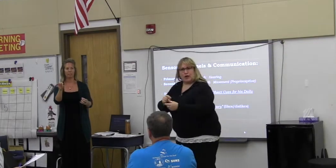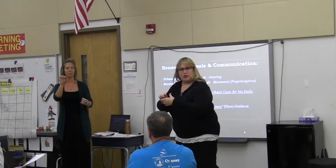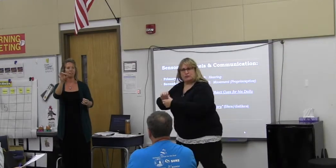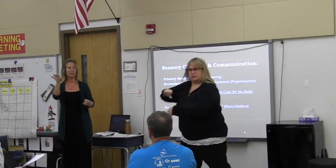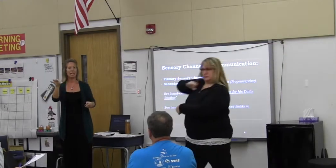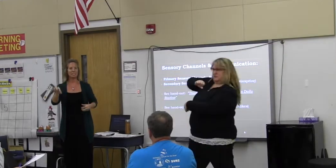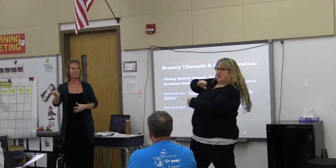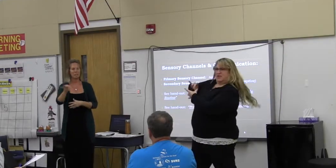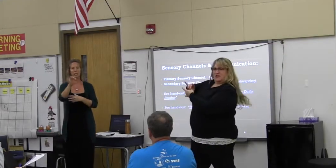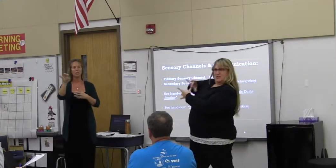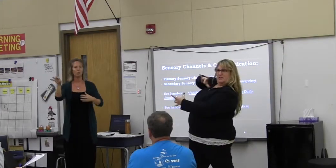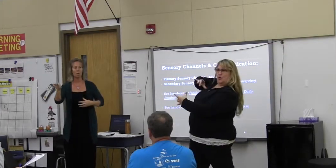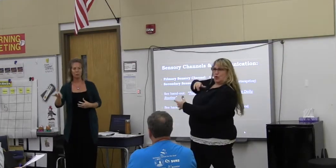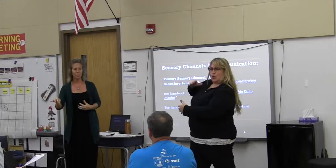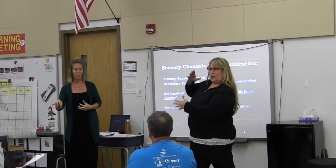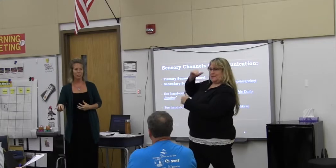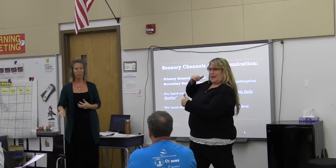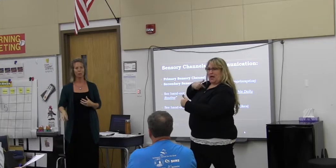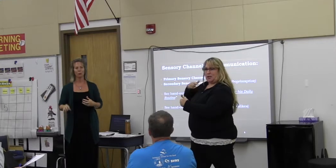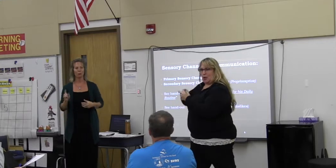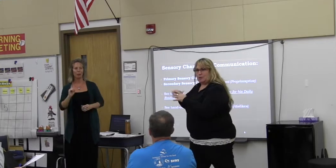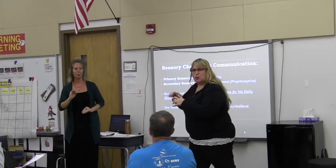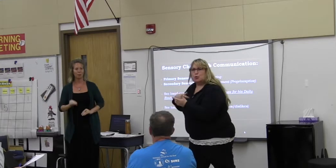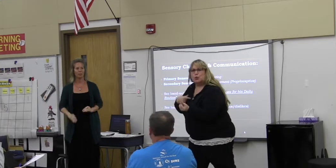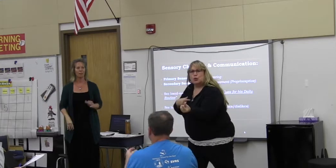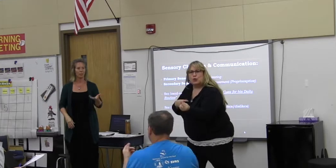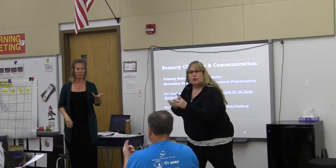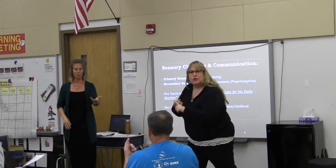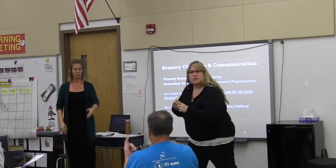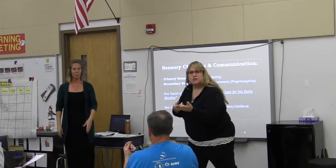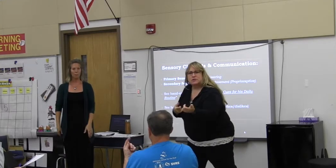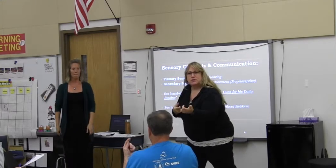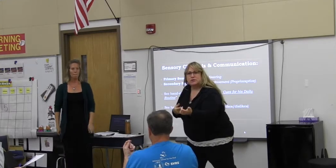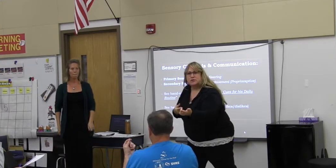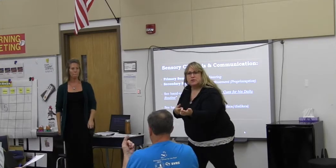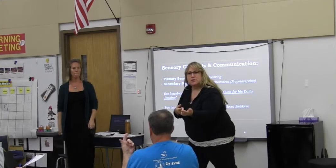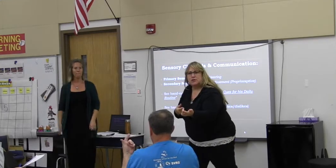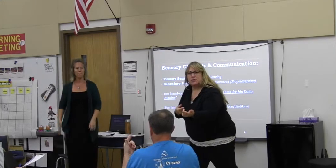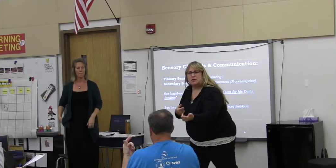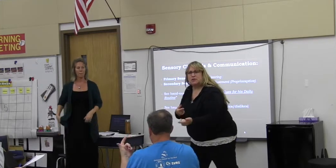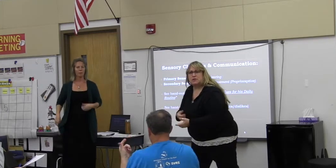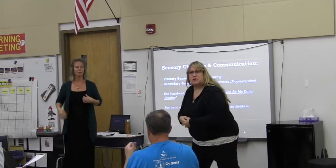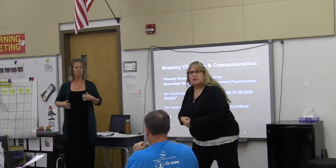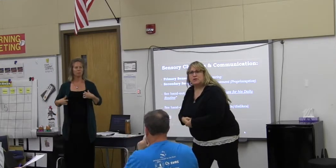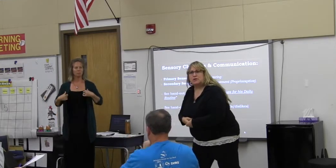like, anticipate what I was going to do, where I was going to...